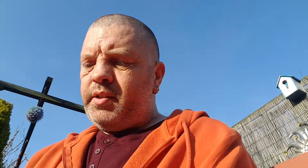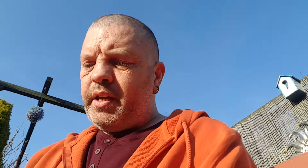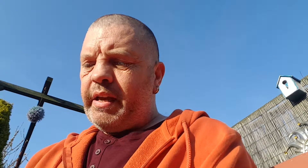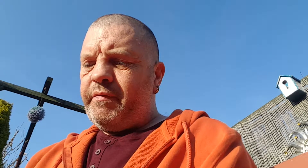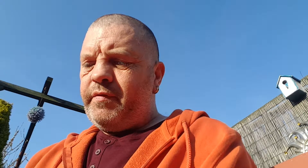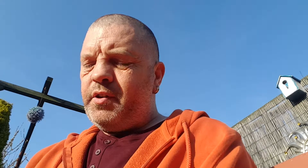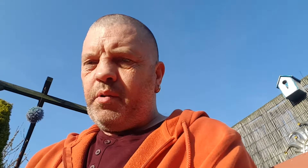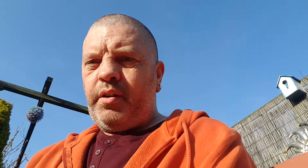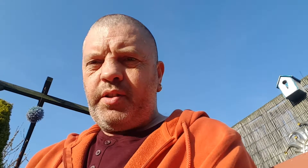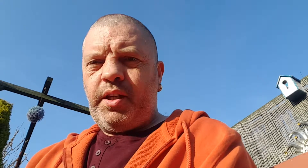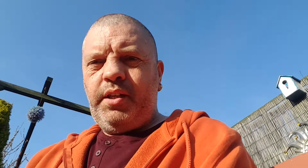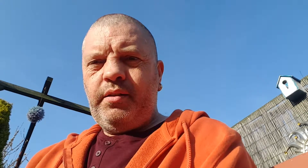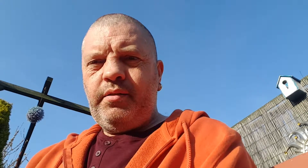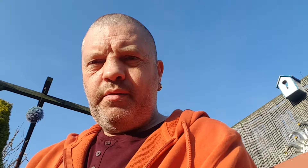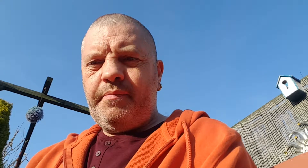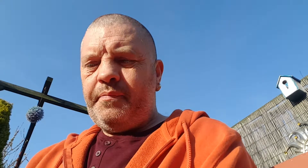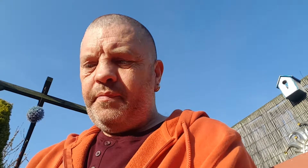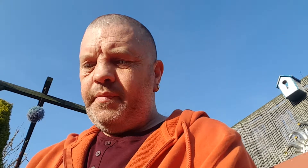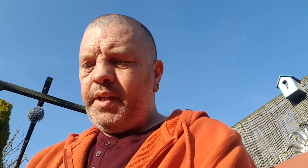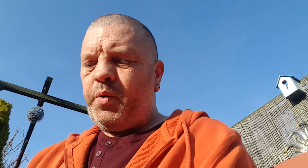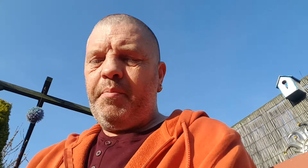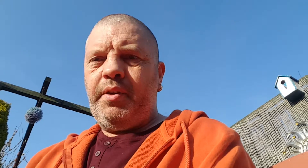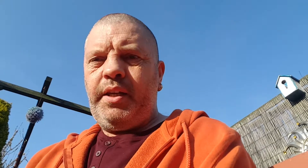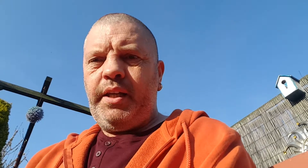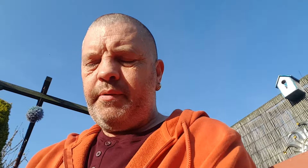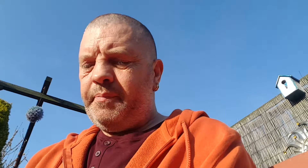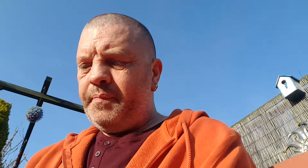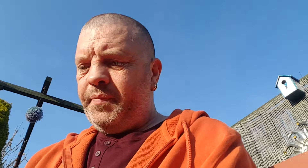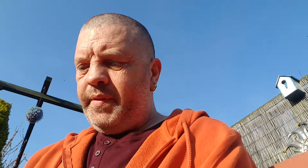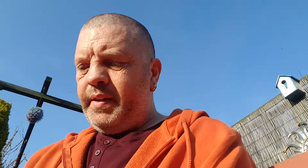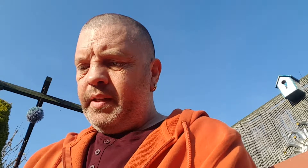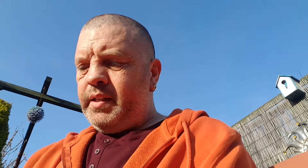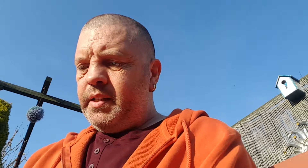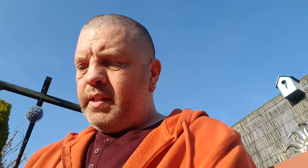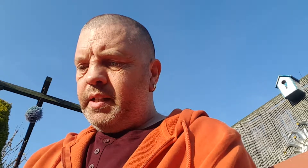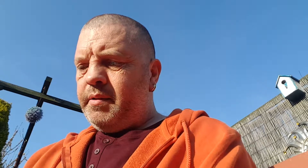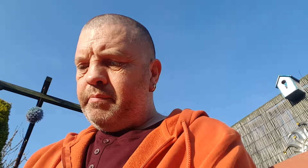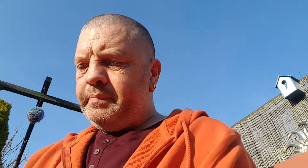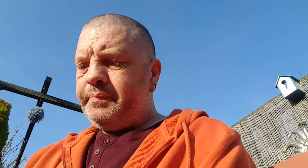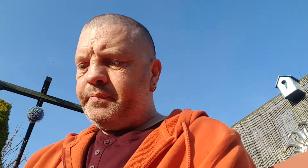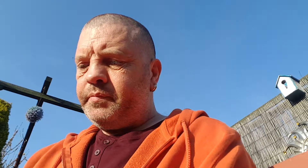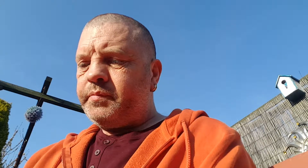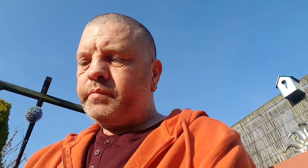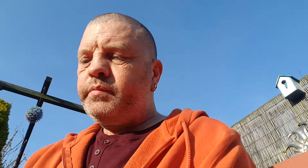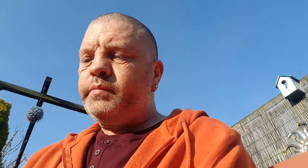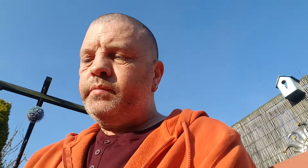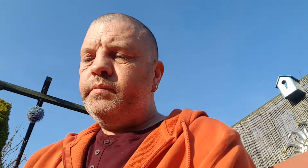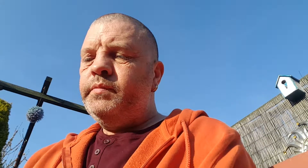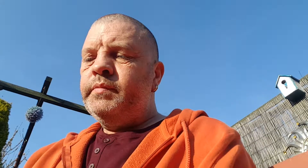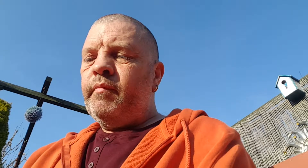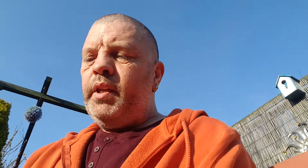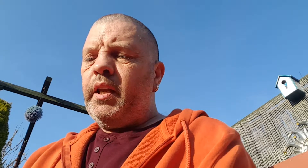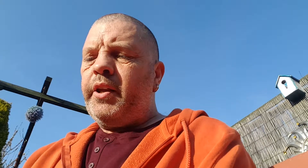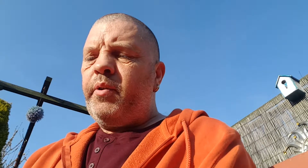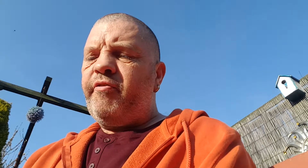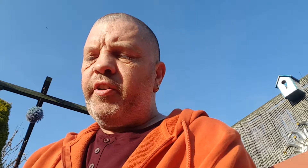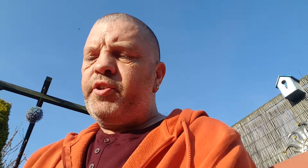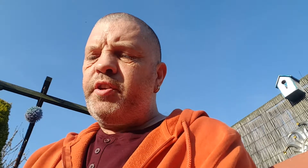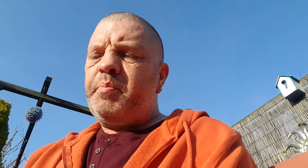have quality equipment in it, and I don't want to fit a cheap